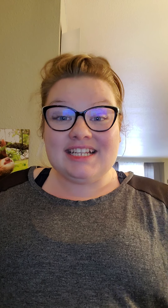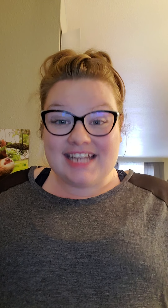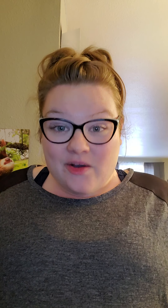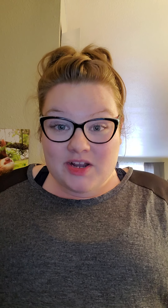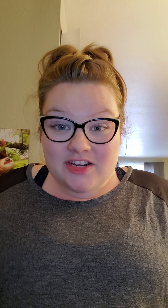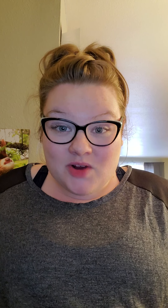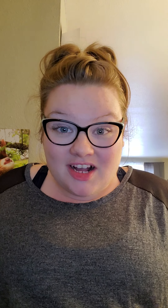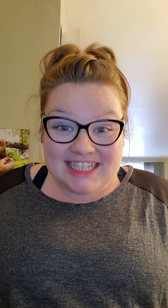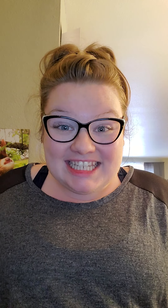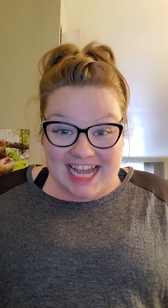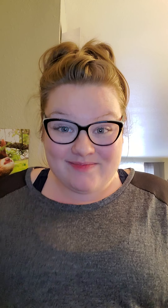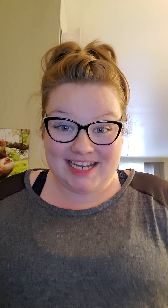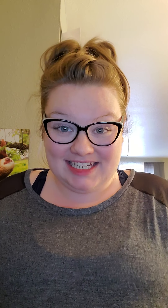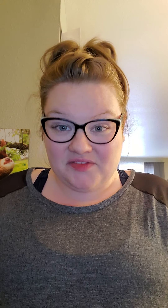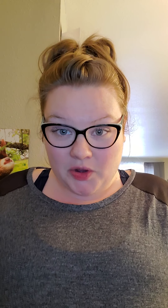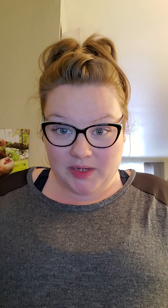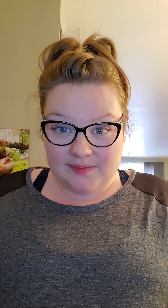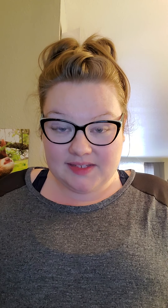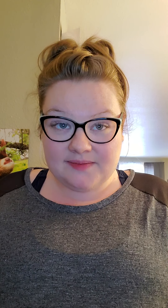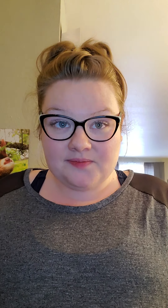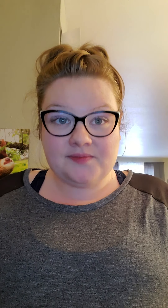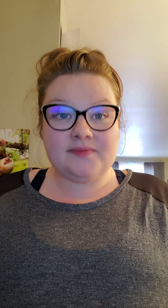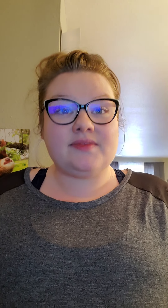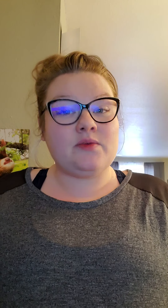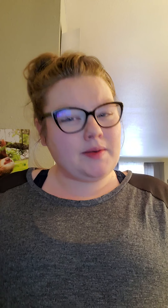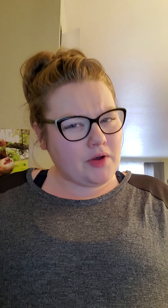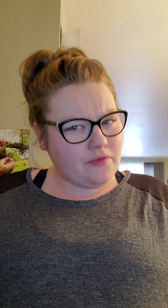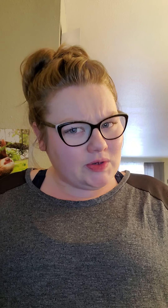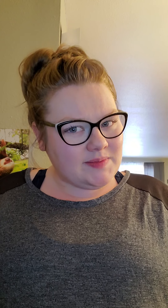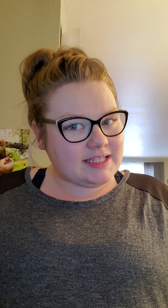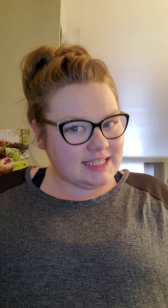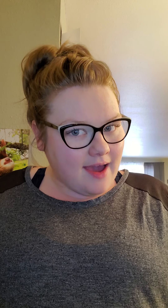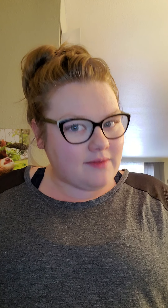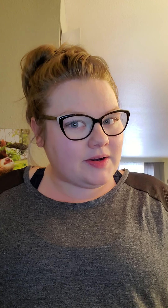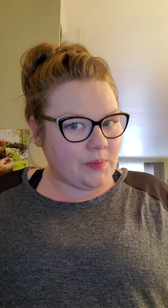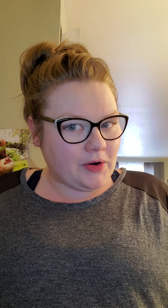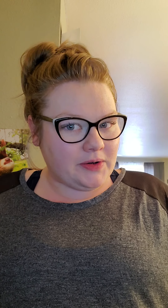Now we're going to work on segmenting phonemes. Remember a phoneme is a sound in a word.